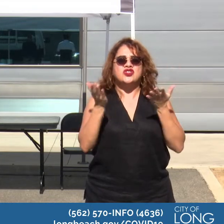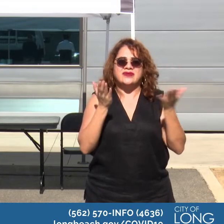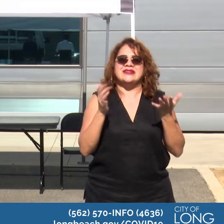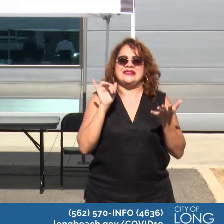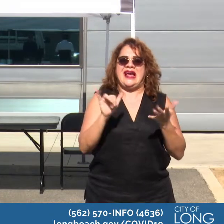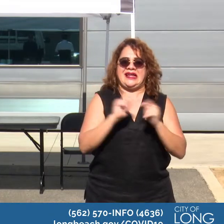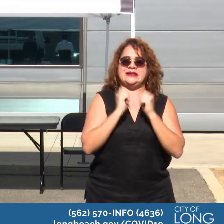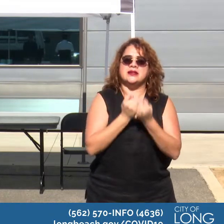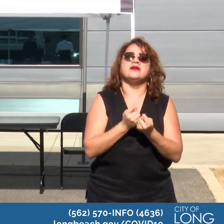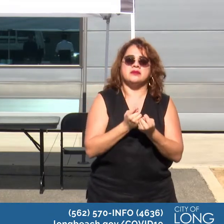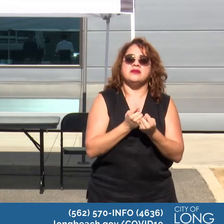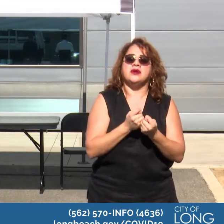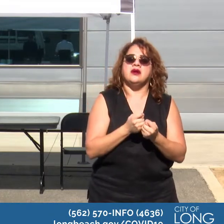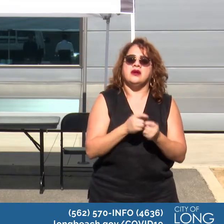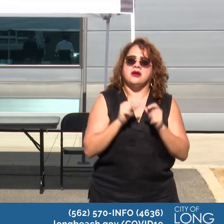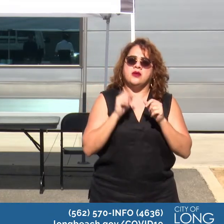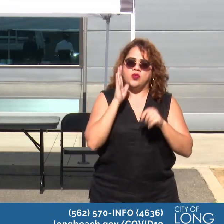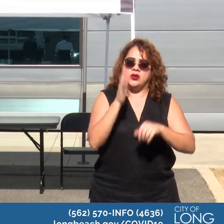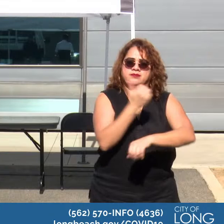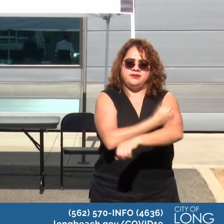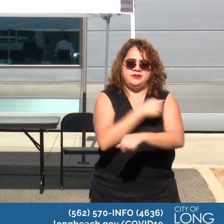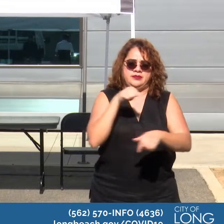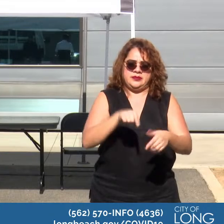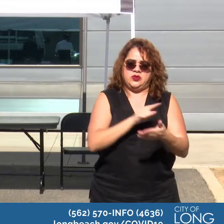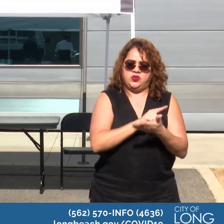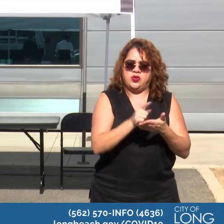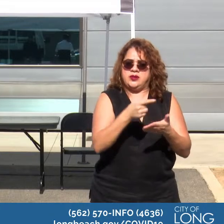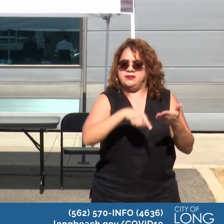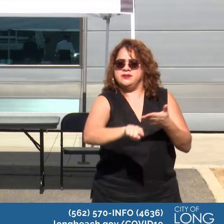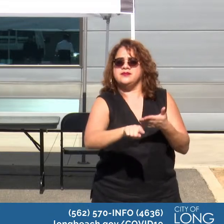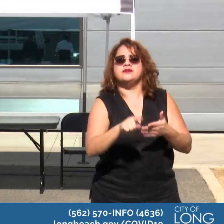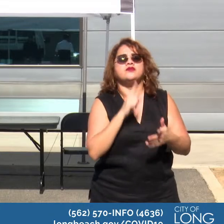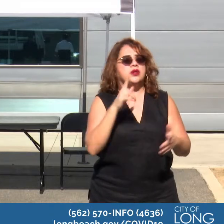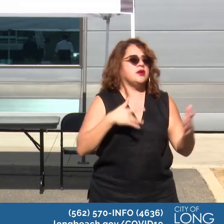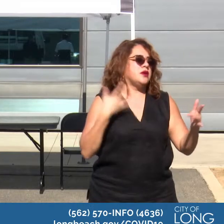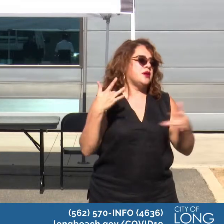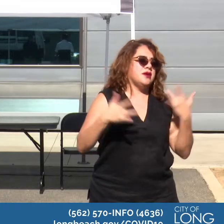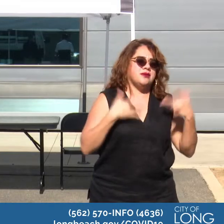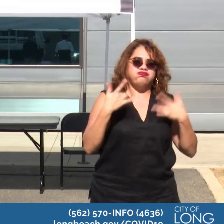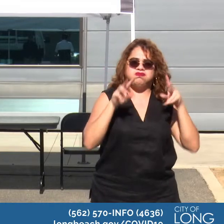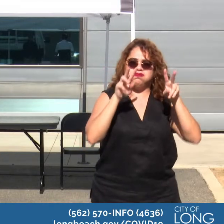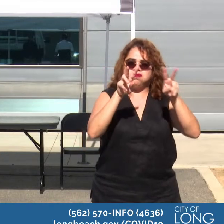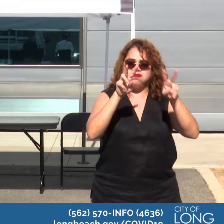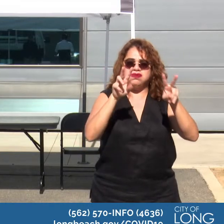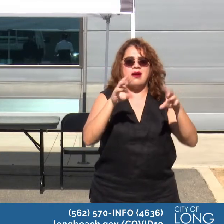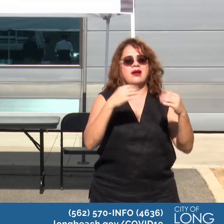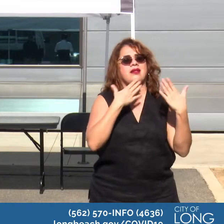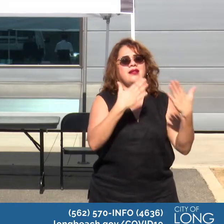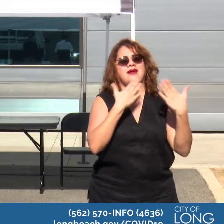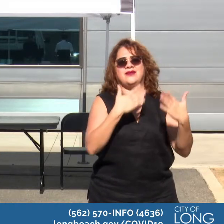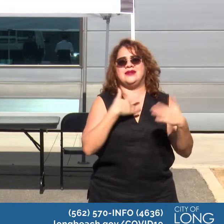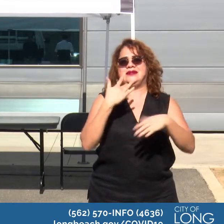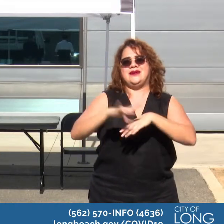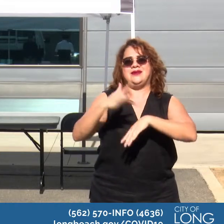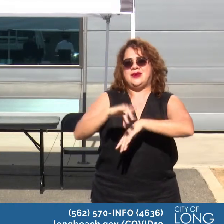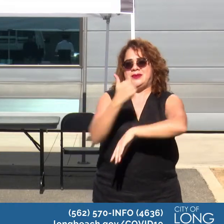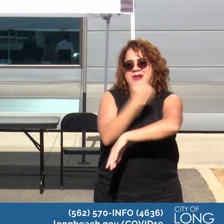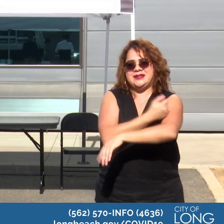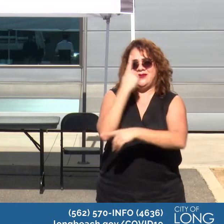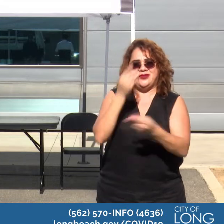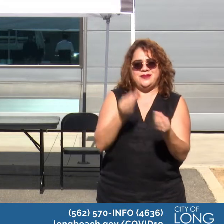a lot of excitement today, and we're grateful. Let me begin by just talking a little bit about